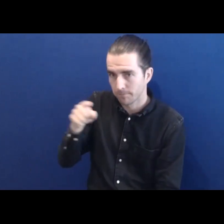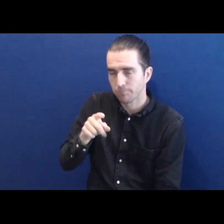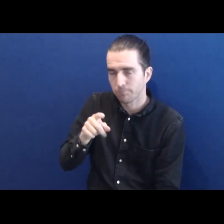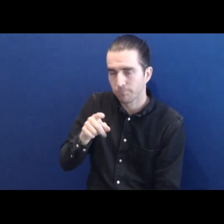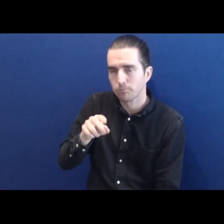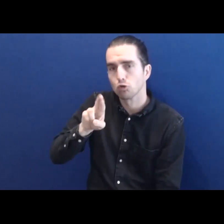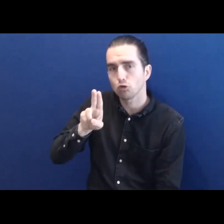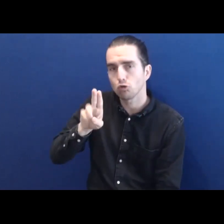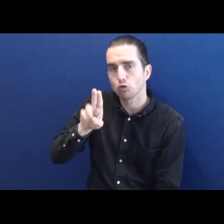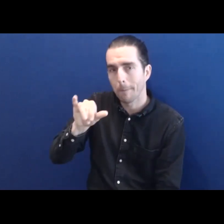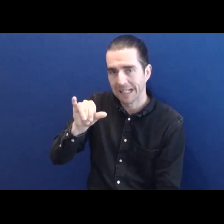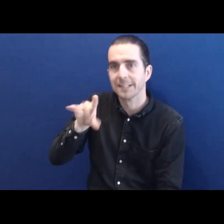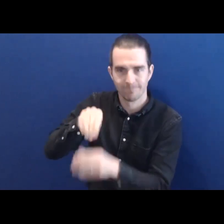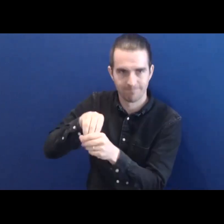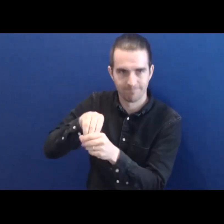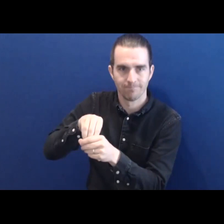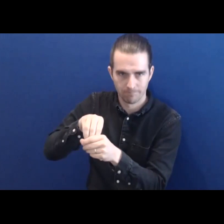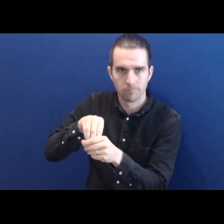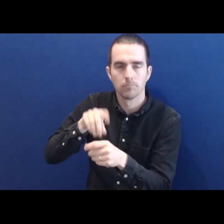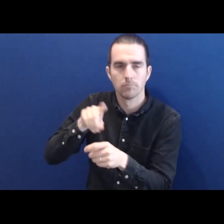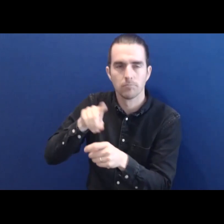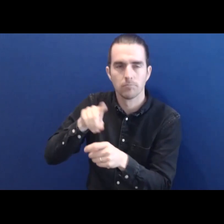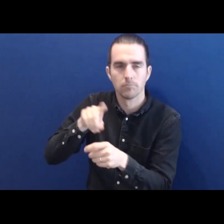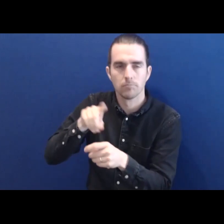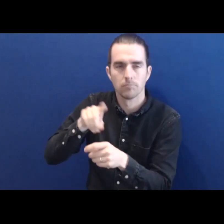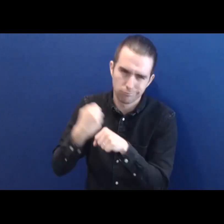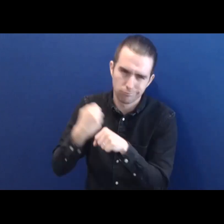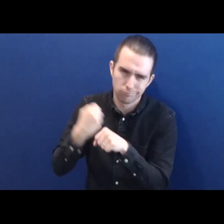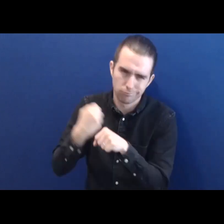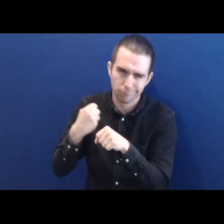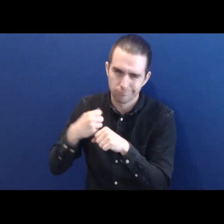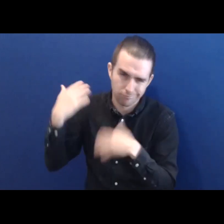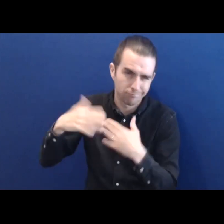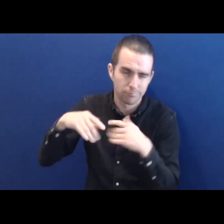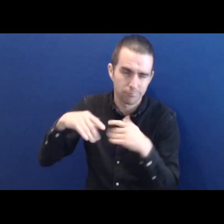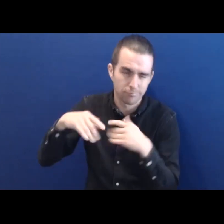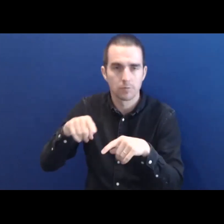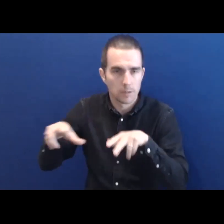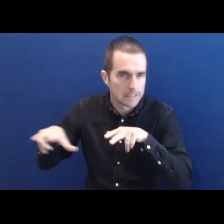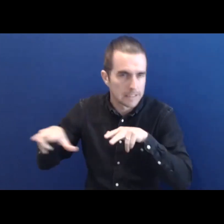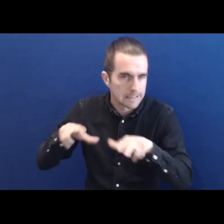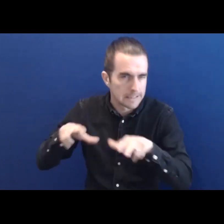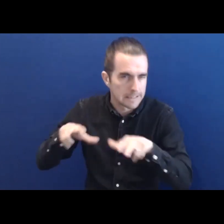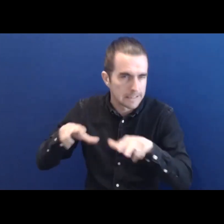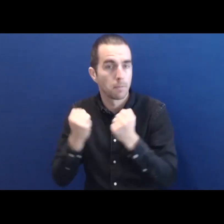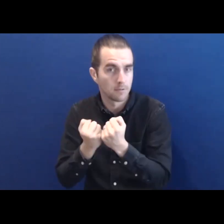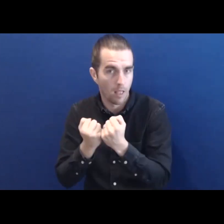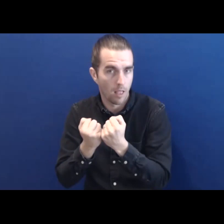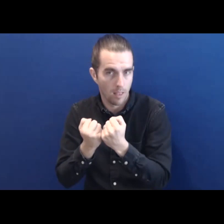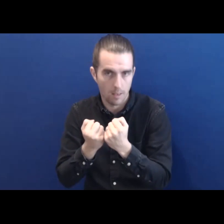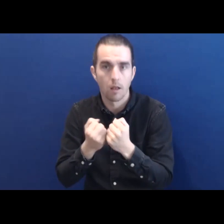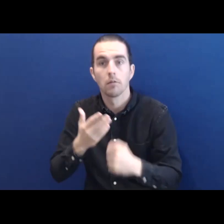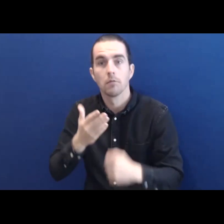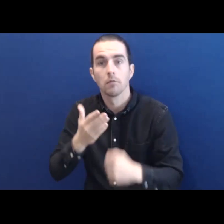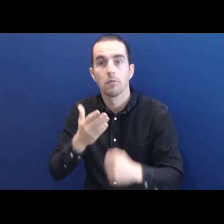this webinar. And Karen, who is part also CBID task force together